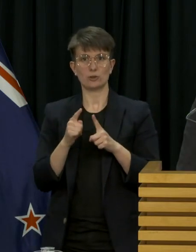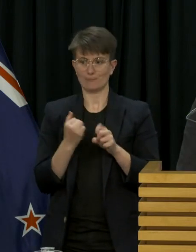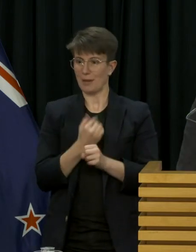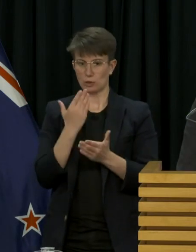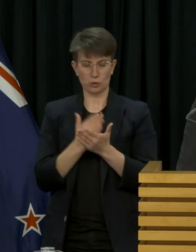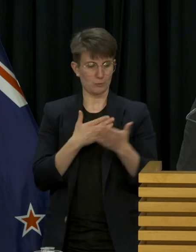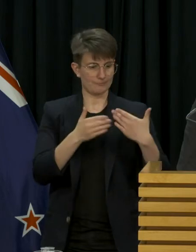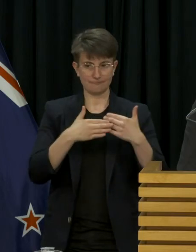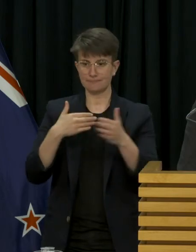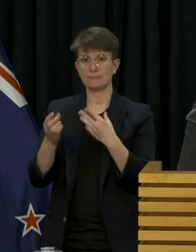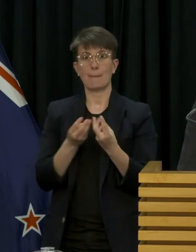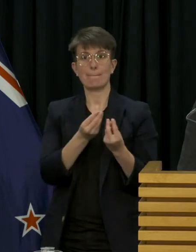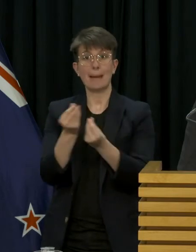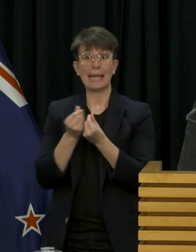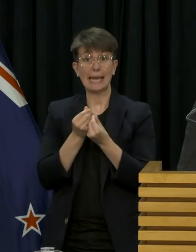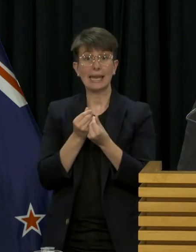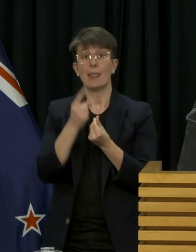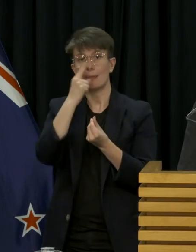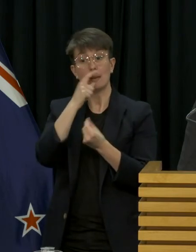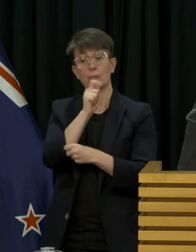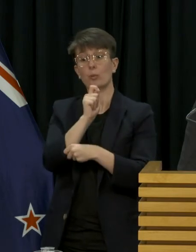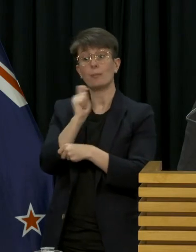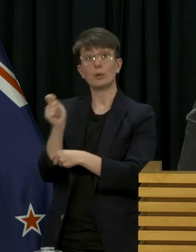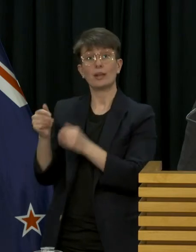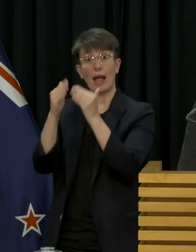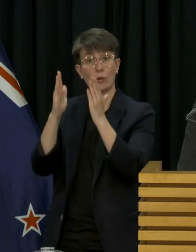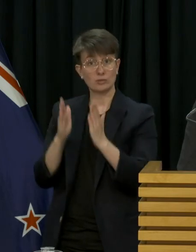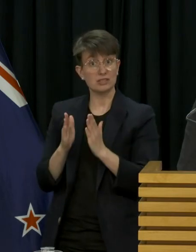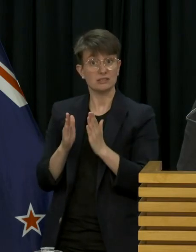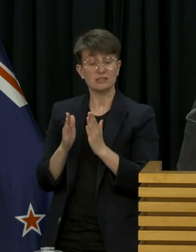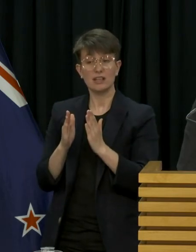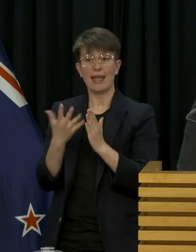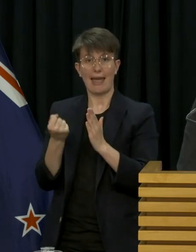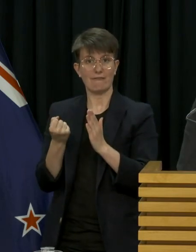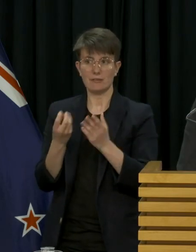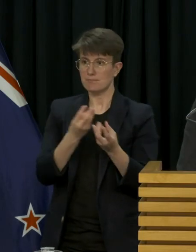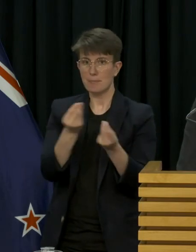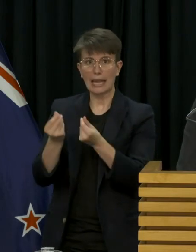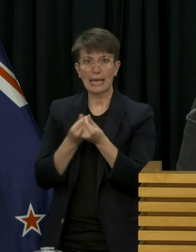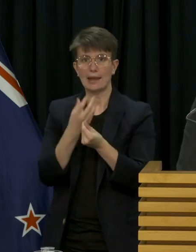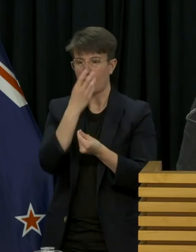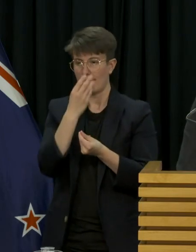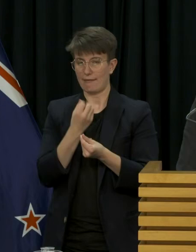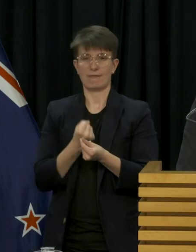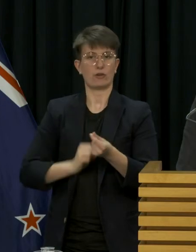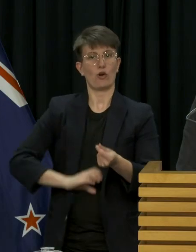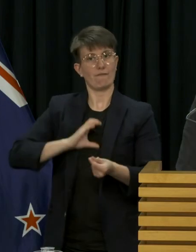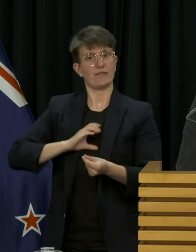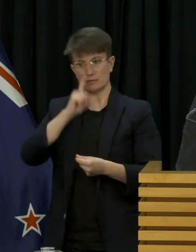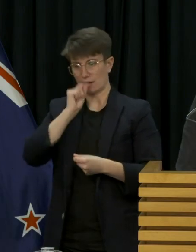have the support they need and the confidence to keep building in the residential market. But is the